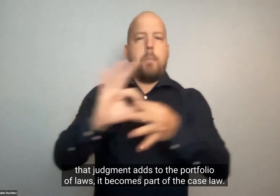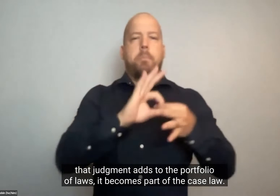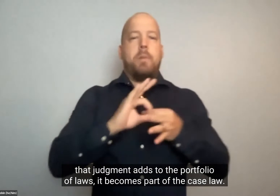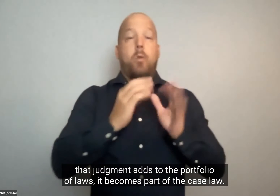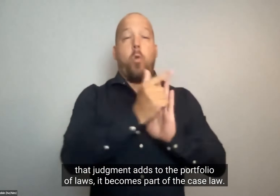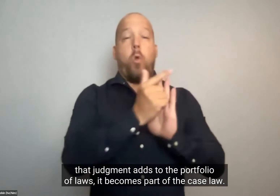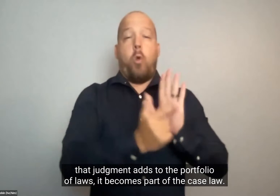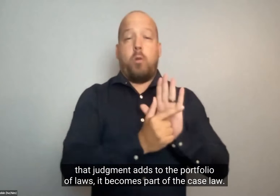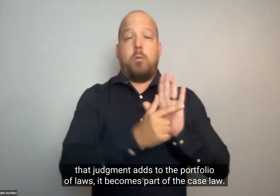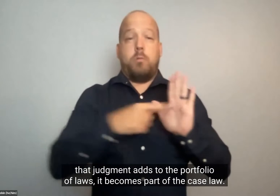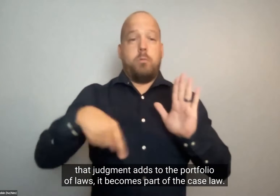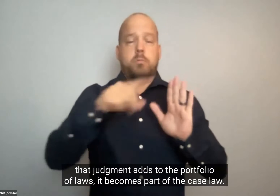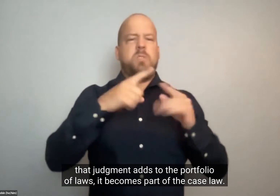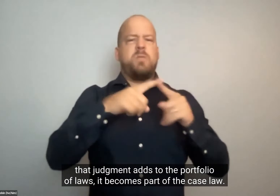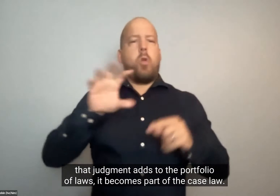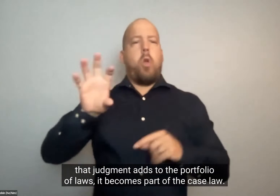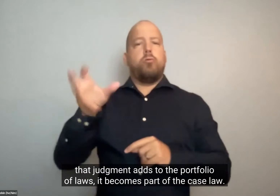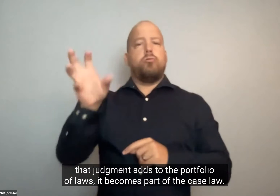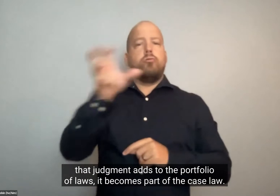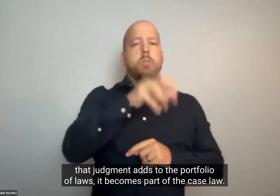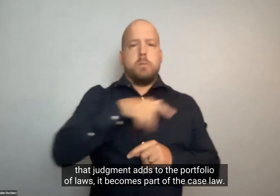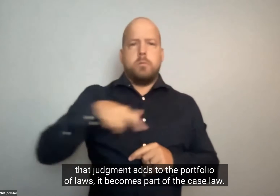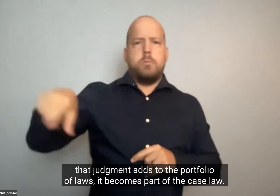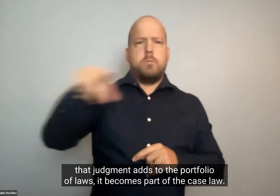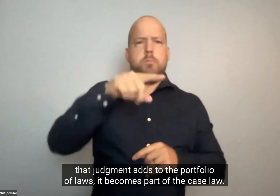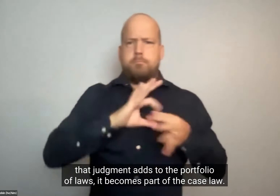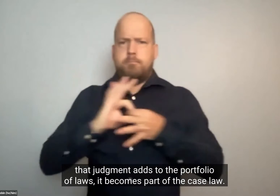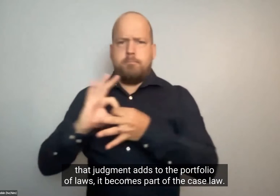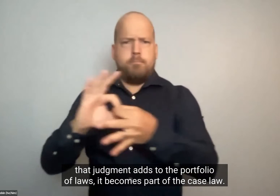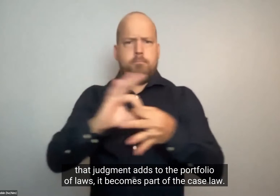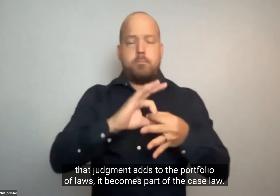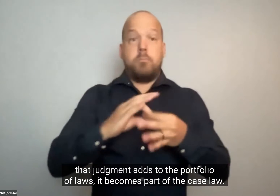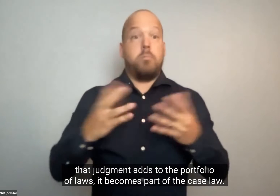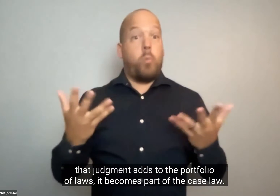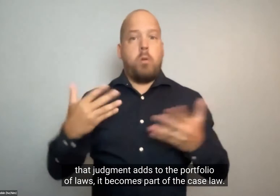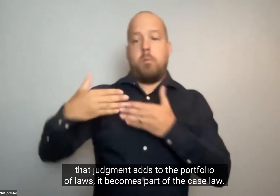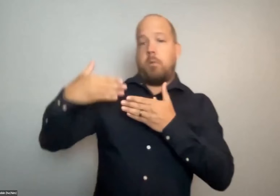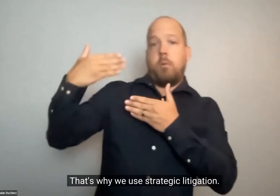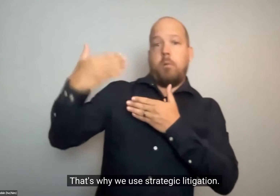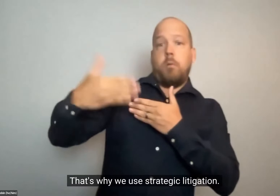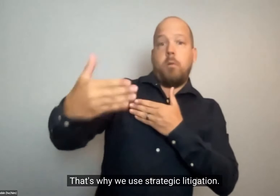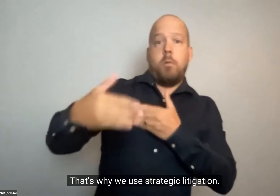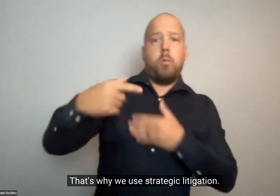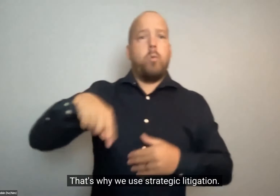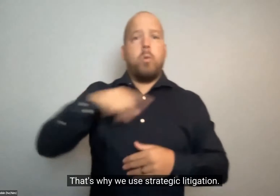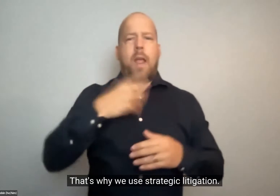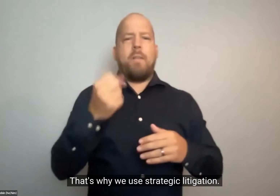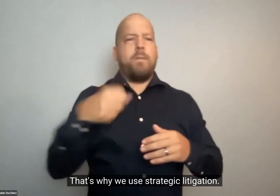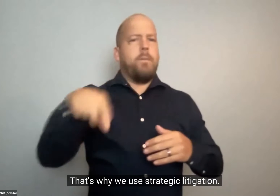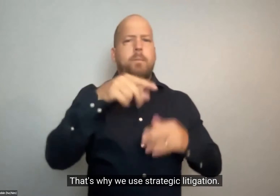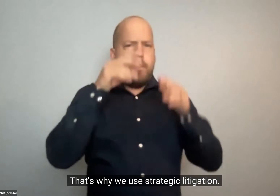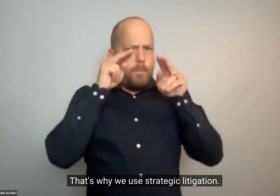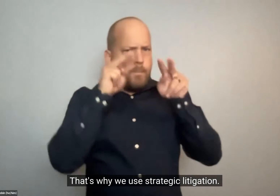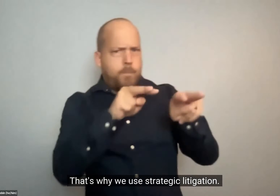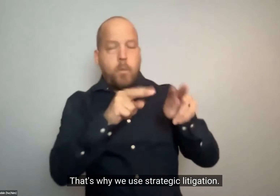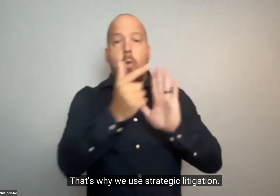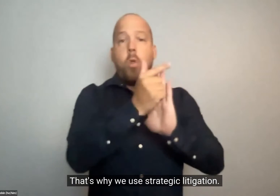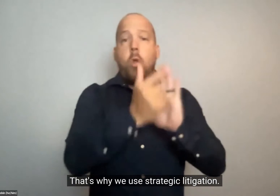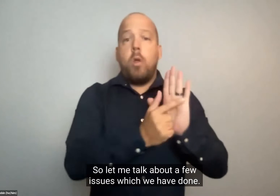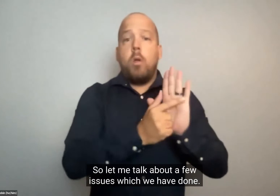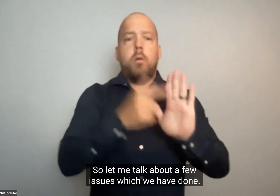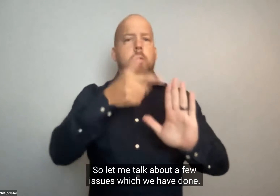of laws. It becomes part of the case law. That's why we use strategic